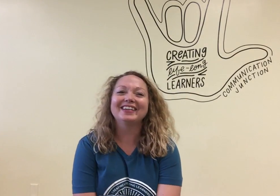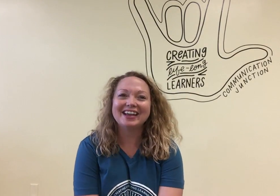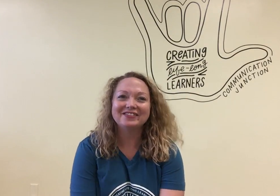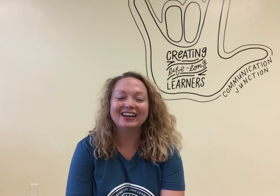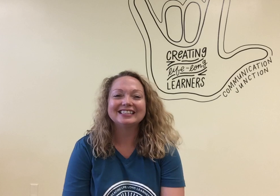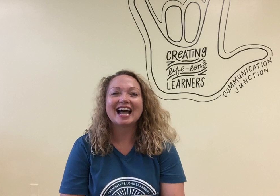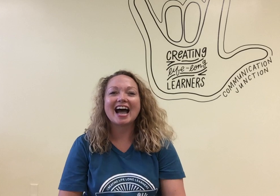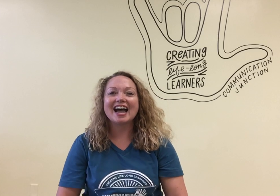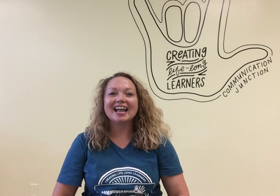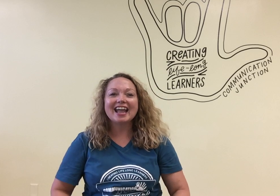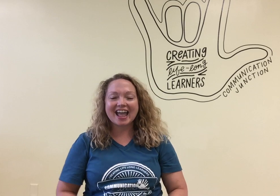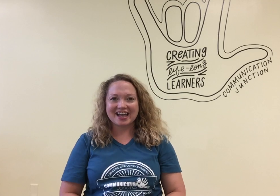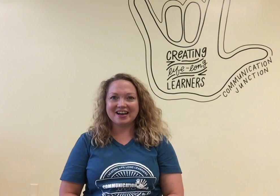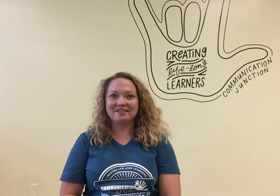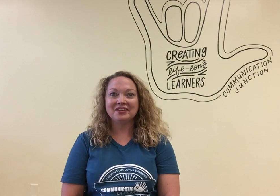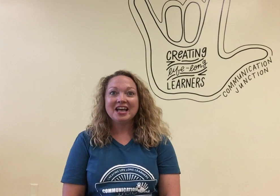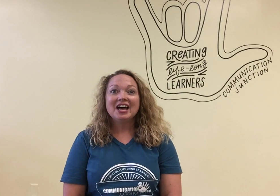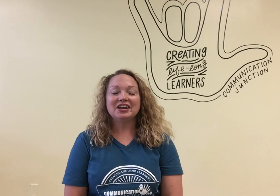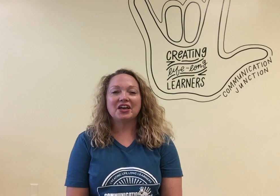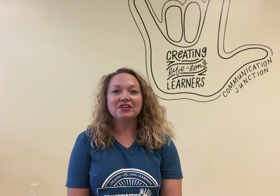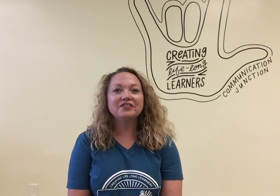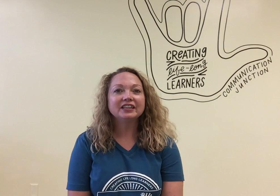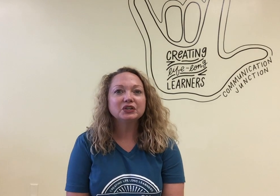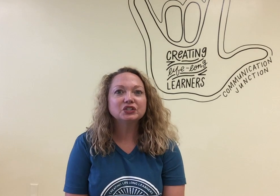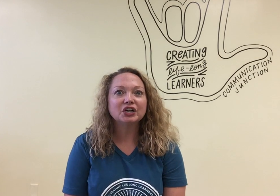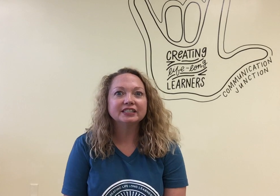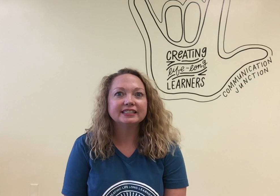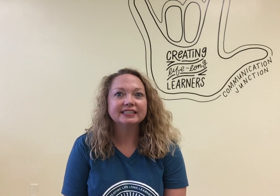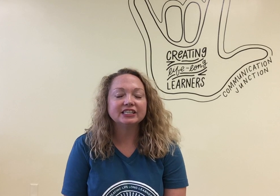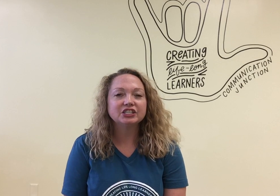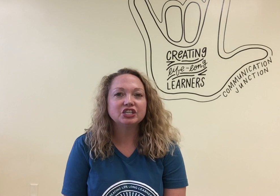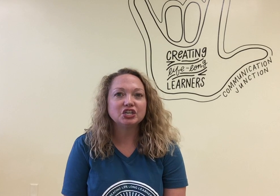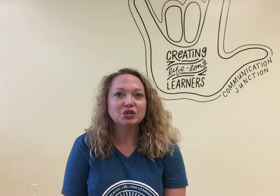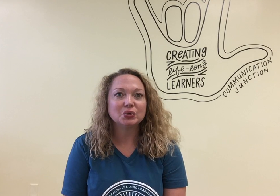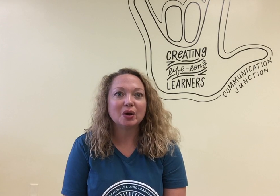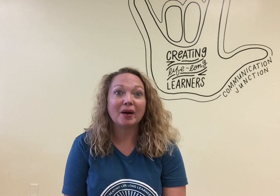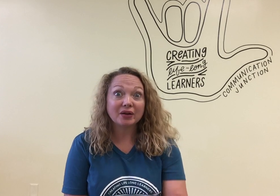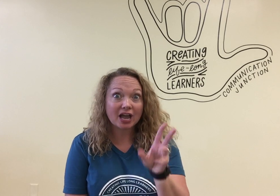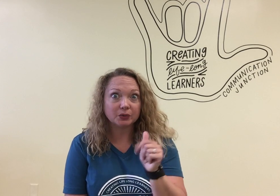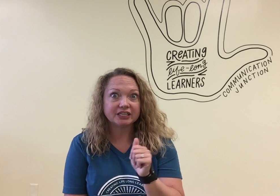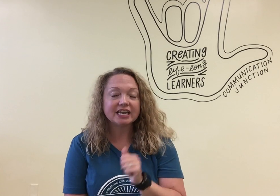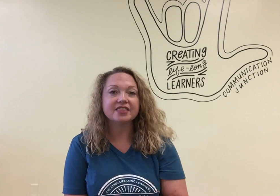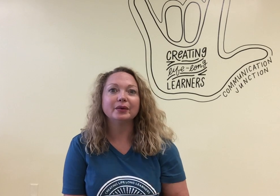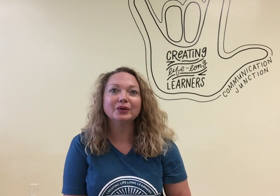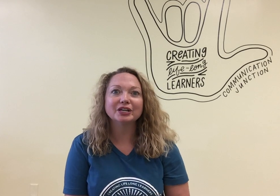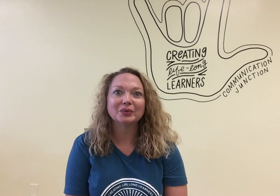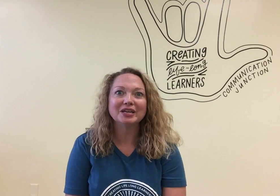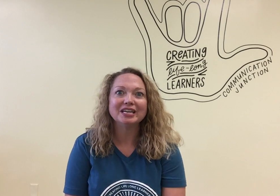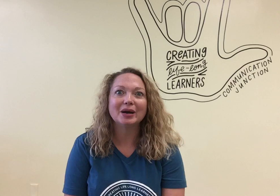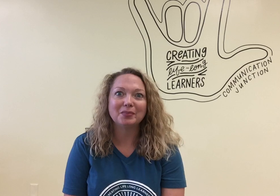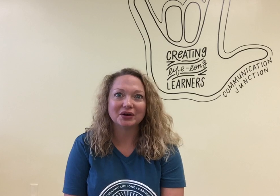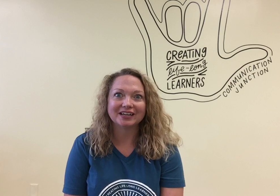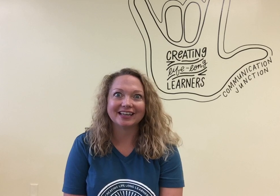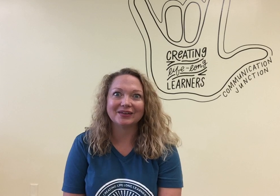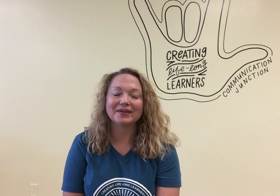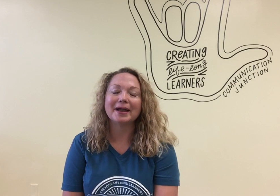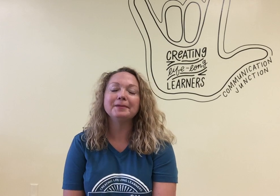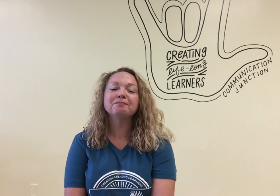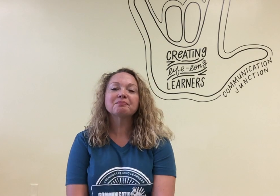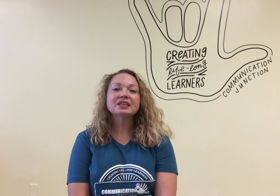Okay, friends, I have another fun little song to sing to you about counting, and then we're gonna read a book again, okay?